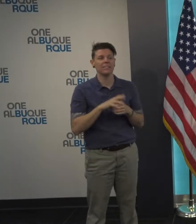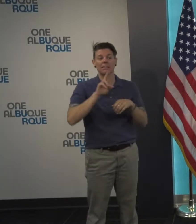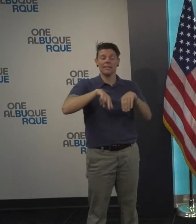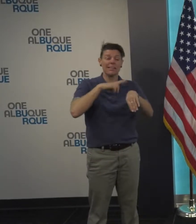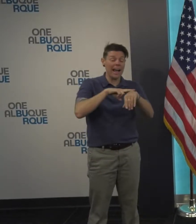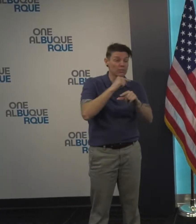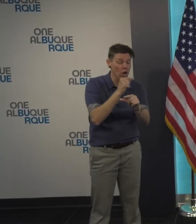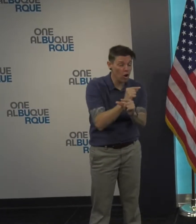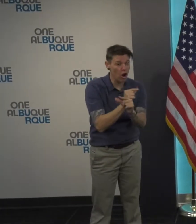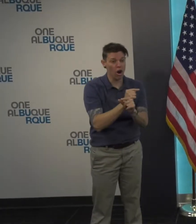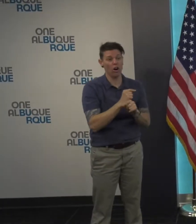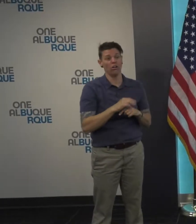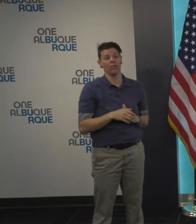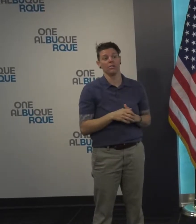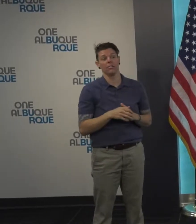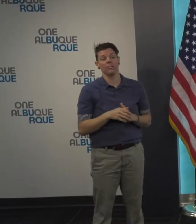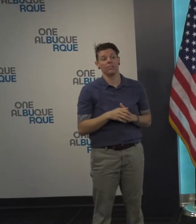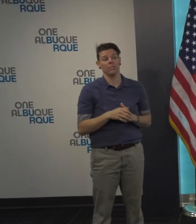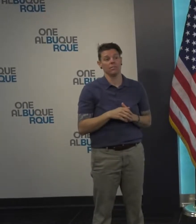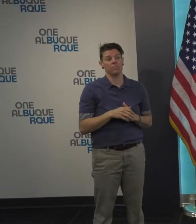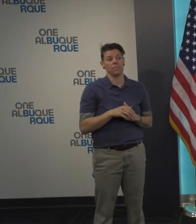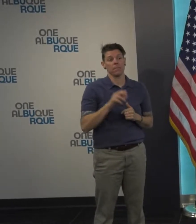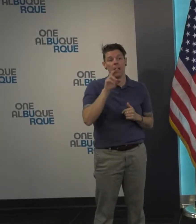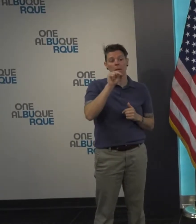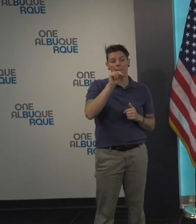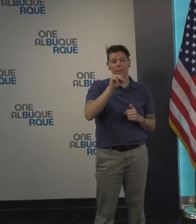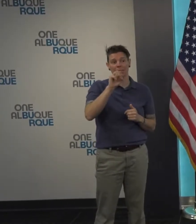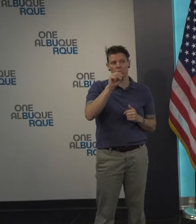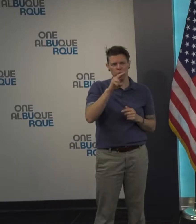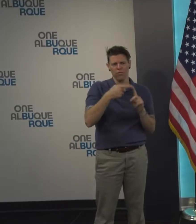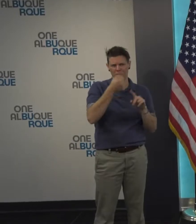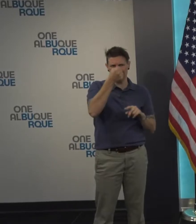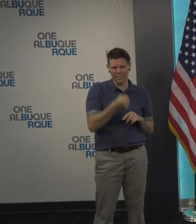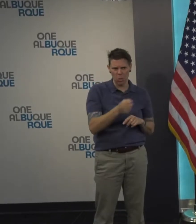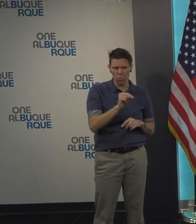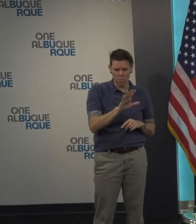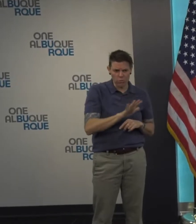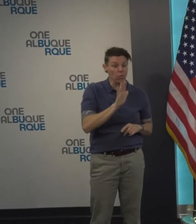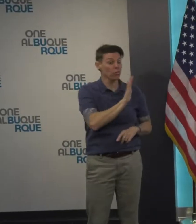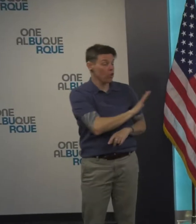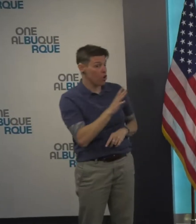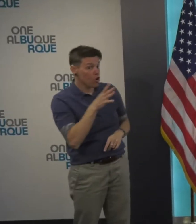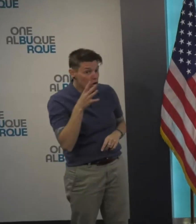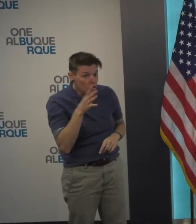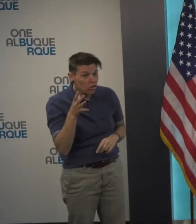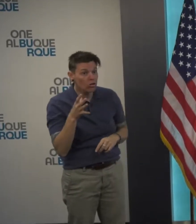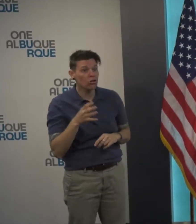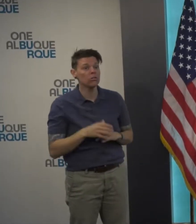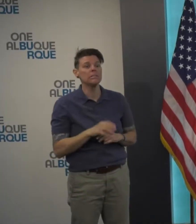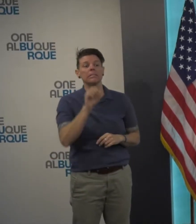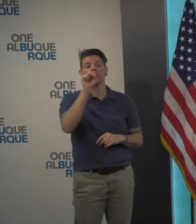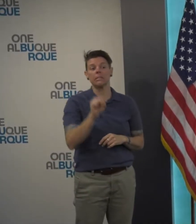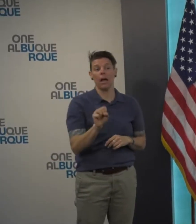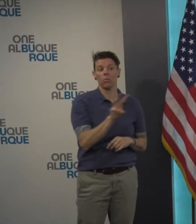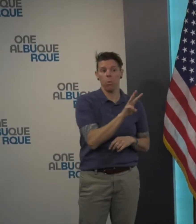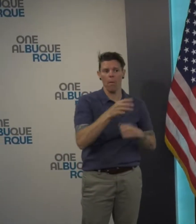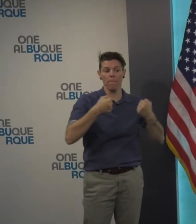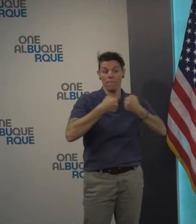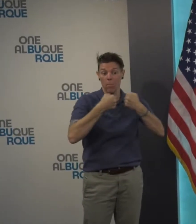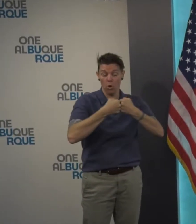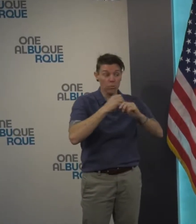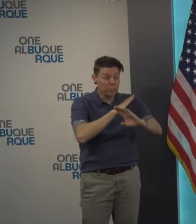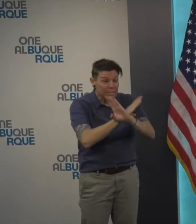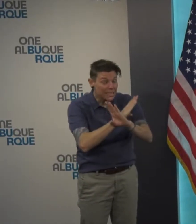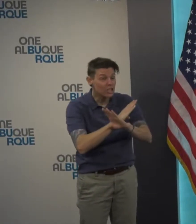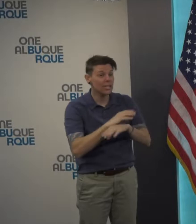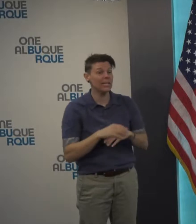their Agriculture Extension, and Southwest Border Food Protection and Emergency Preparedness Center running out of New Mexico State. So we really